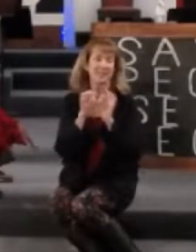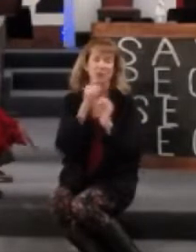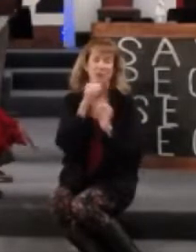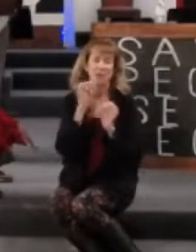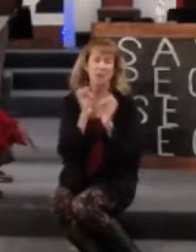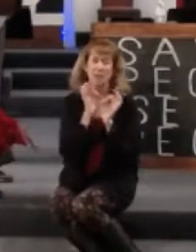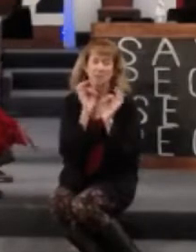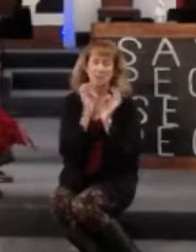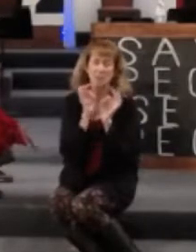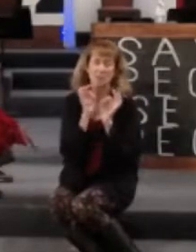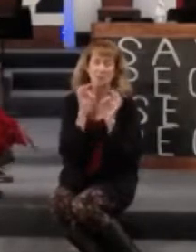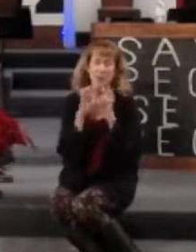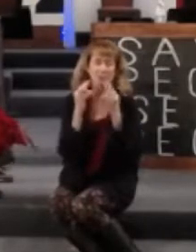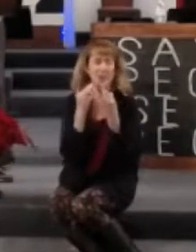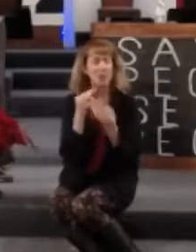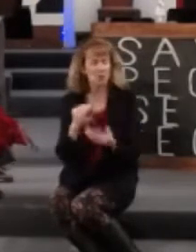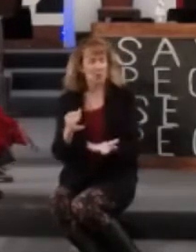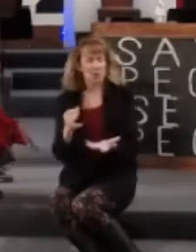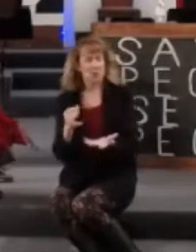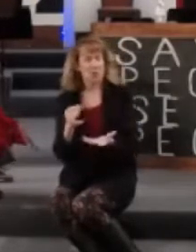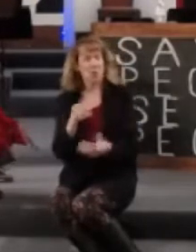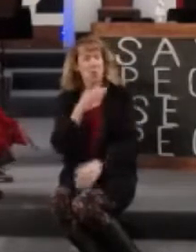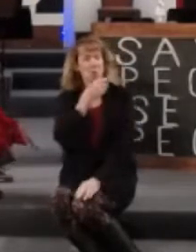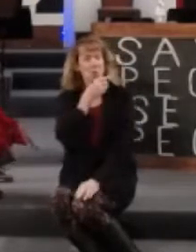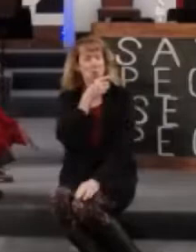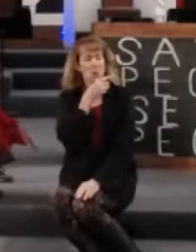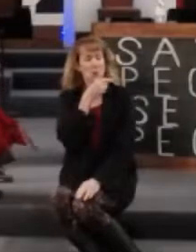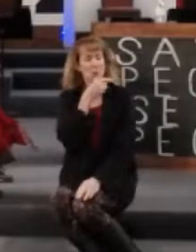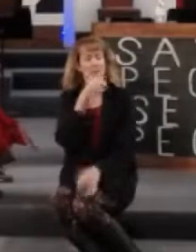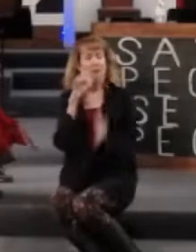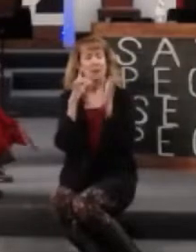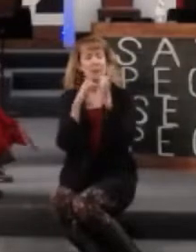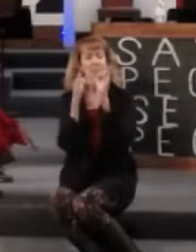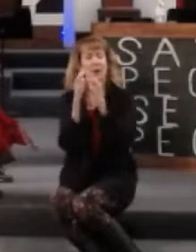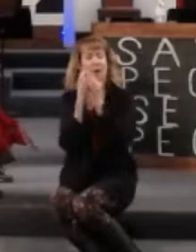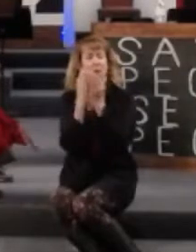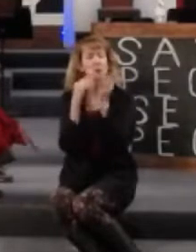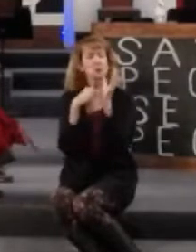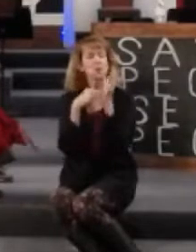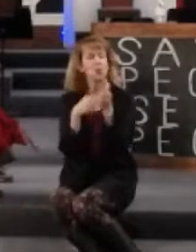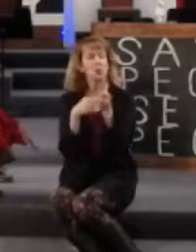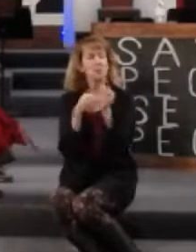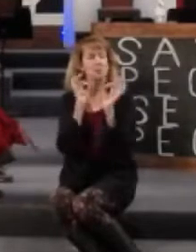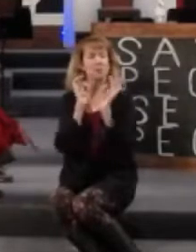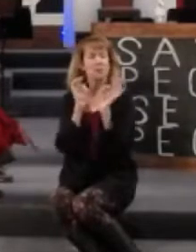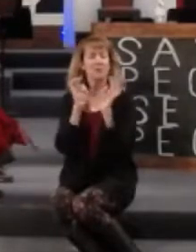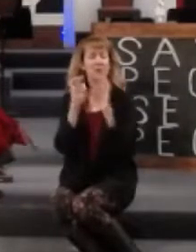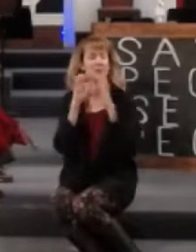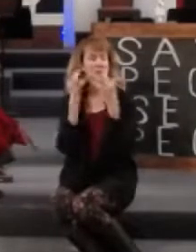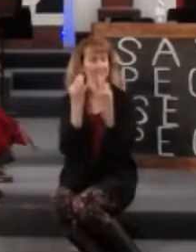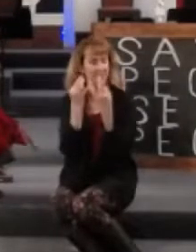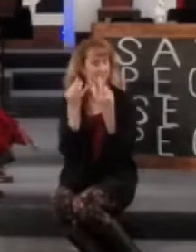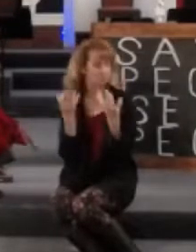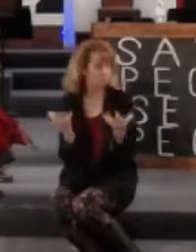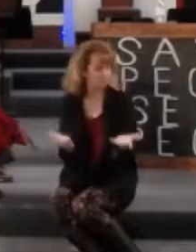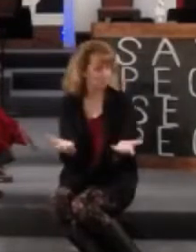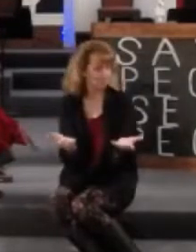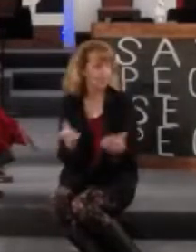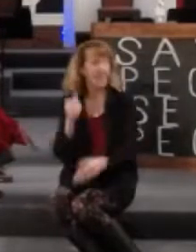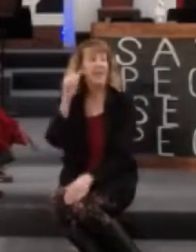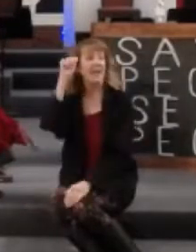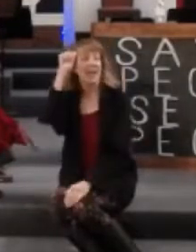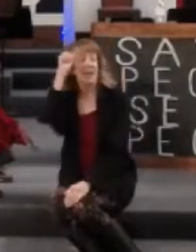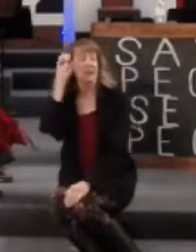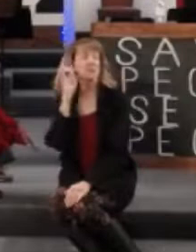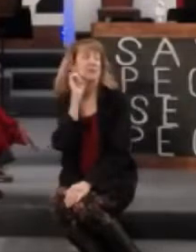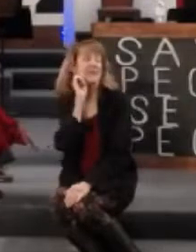So, who does the Bible depict as the ideal family? Well, it starts with Adam and Eve, and of course they committed